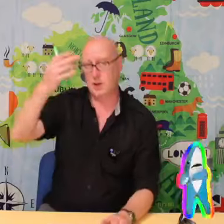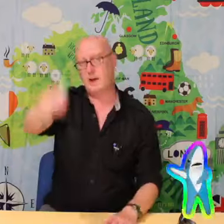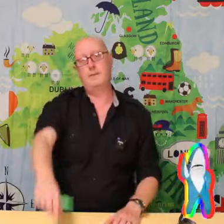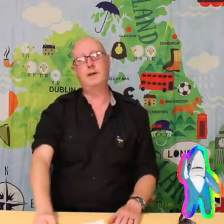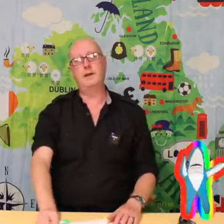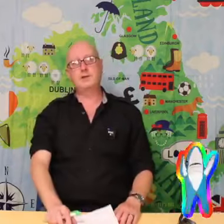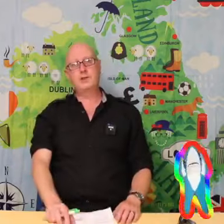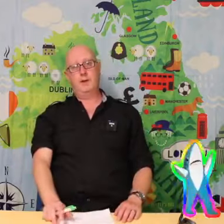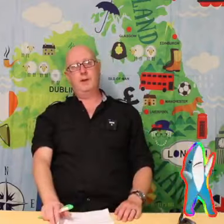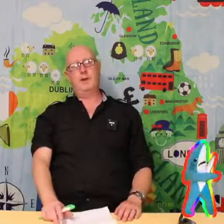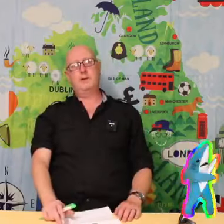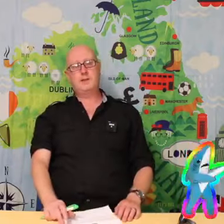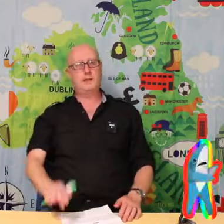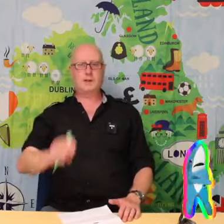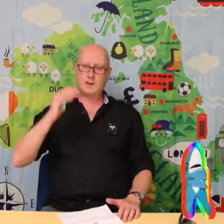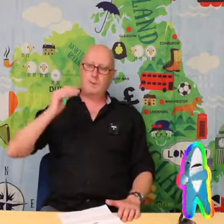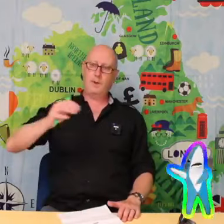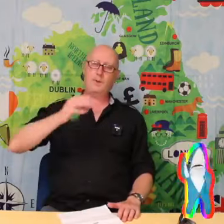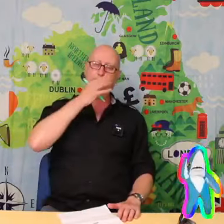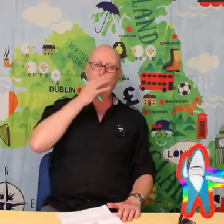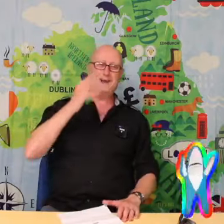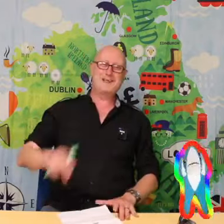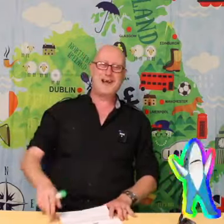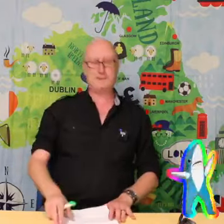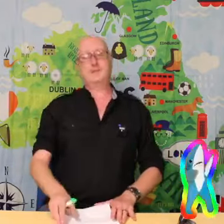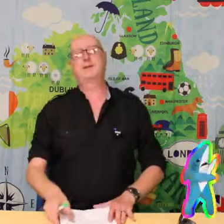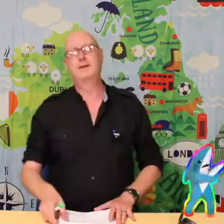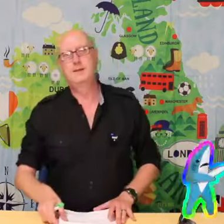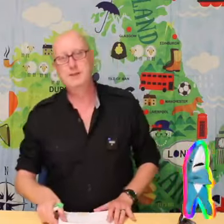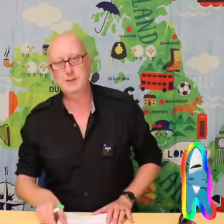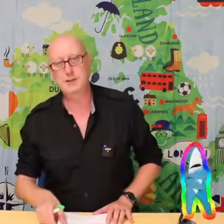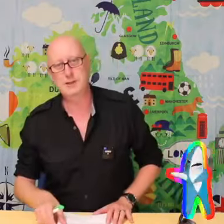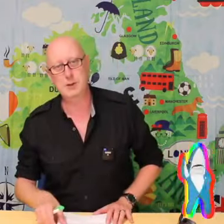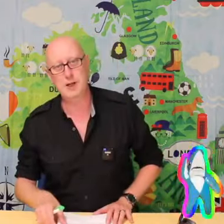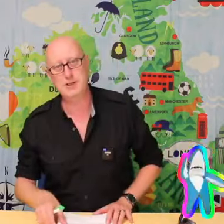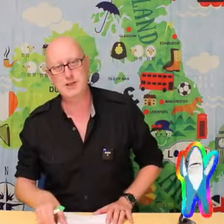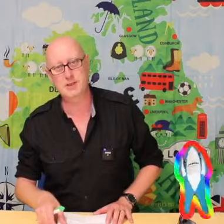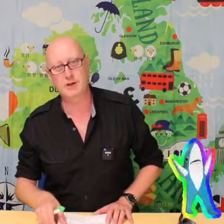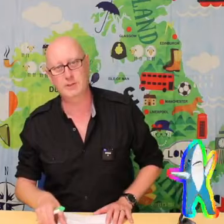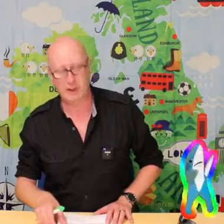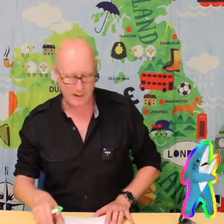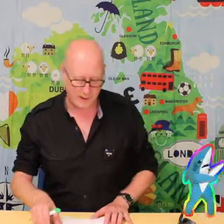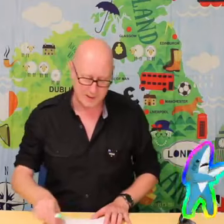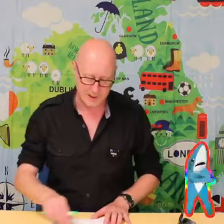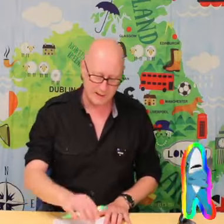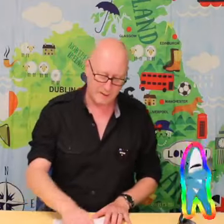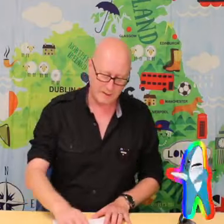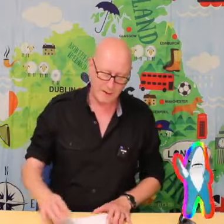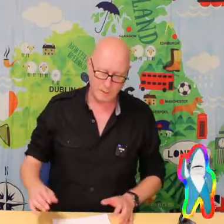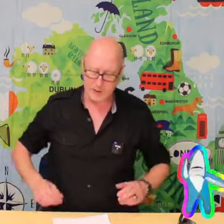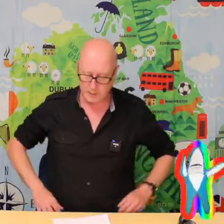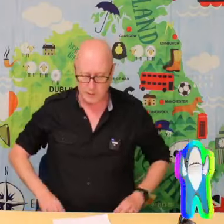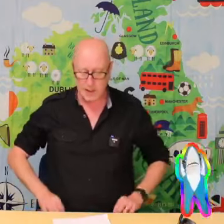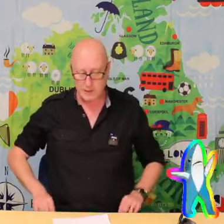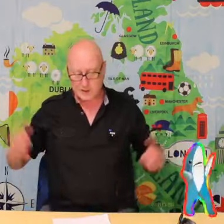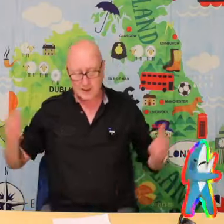happening, ladies and gentlemen, and this is it now. So we adapt to the situations, you know what I mean? And adapt and expand. We do, exactly. You